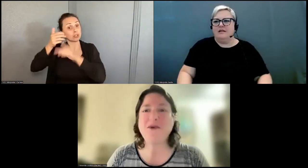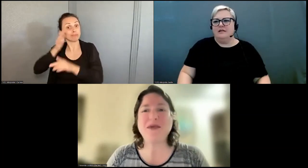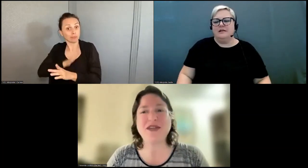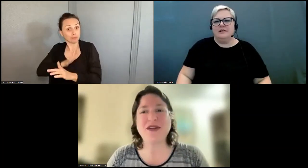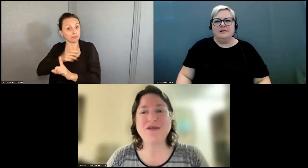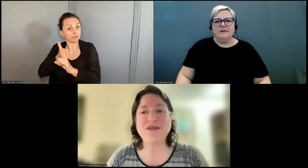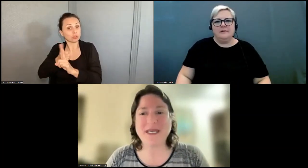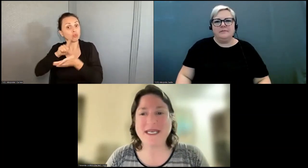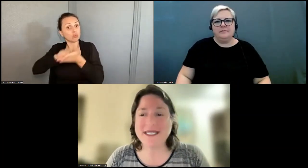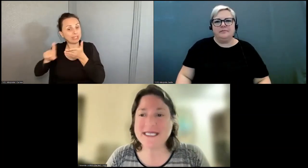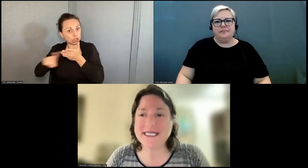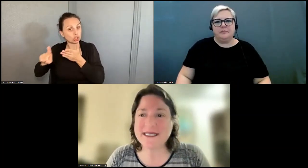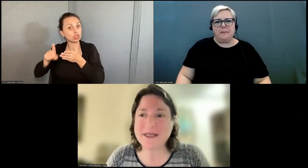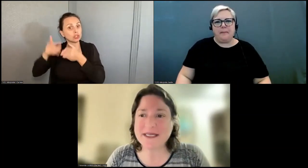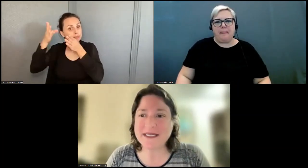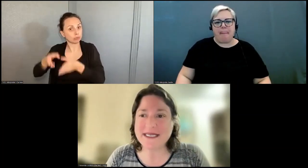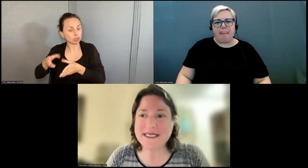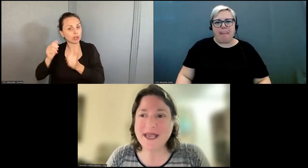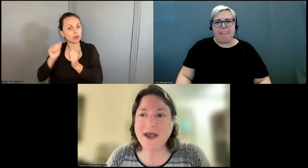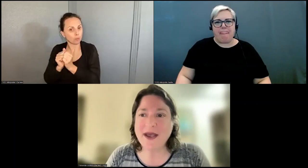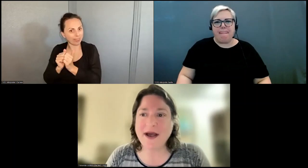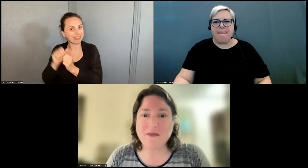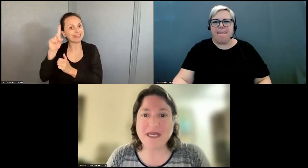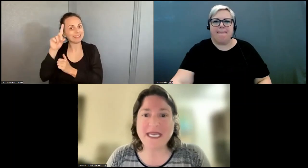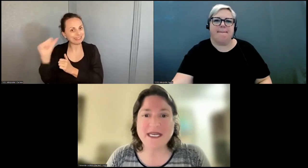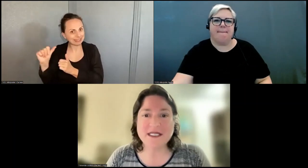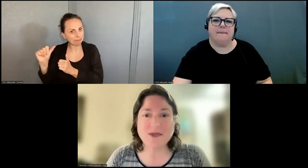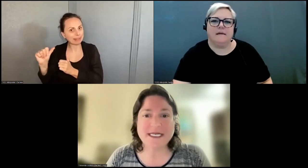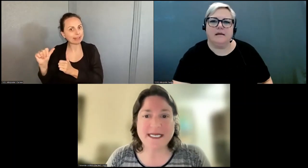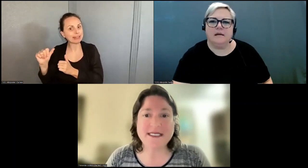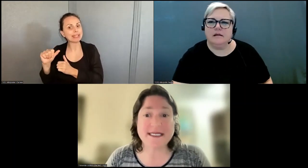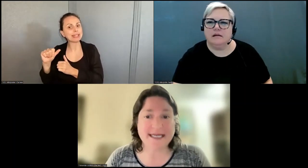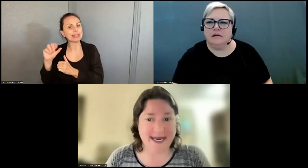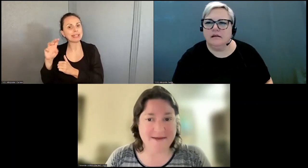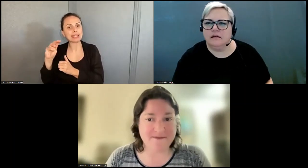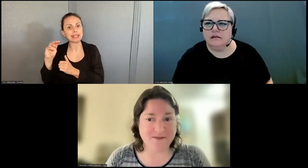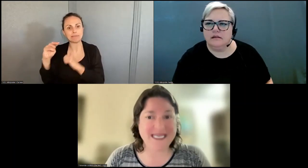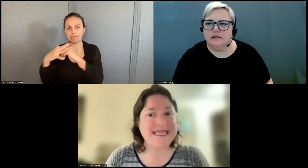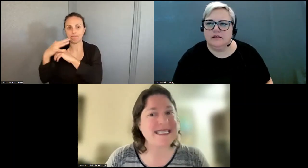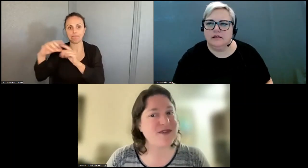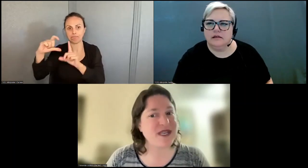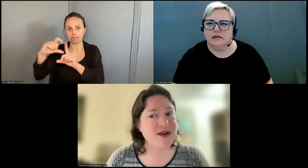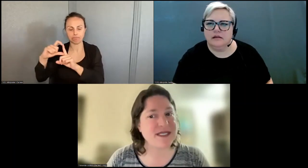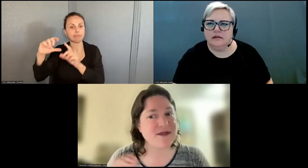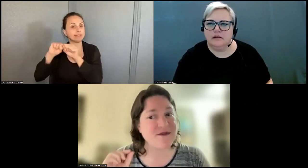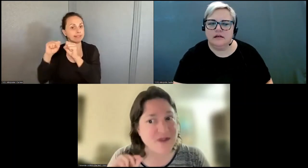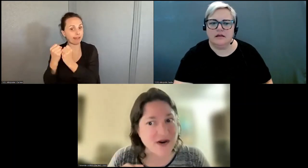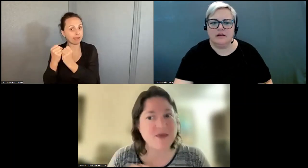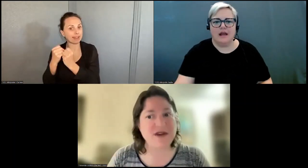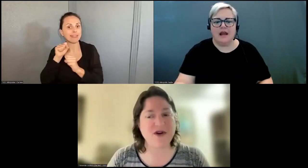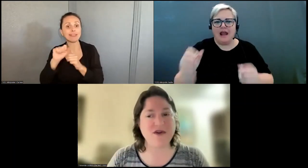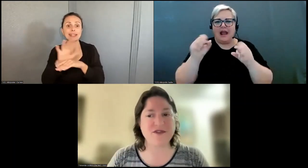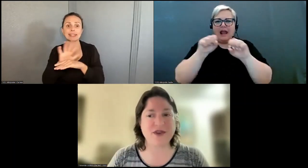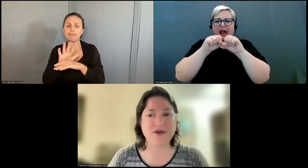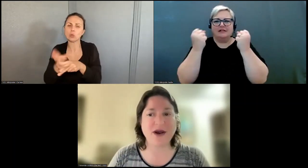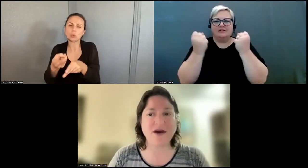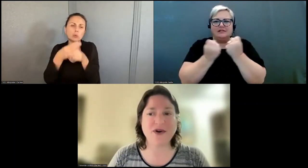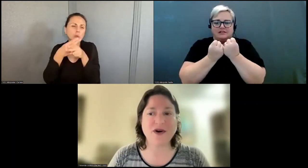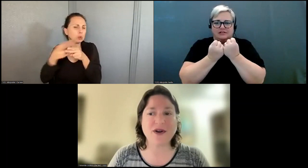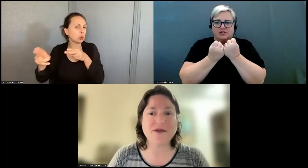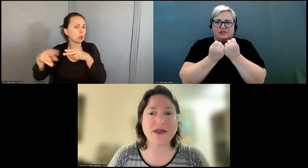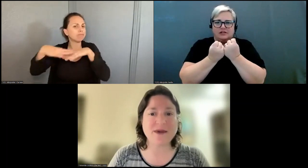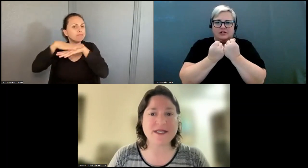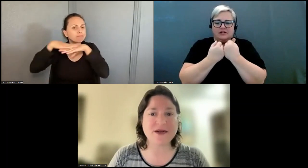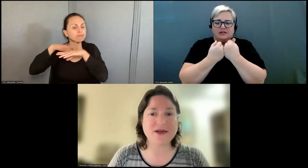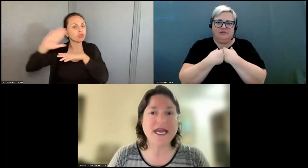associate with the Nunavumi Disabilities Makina Swatit Society. This video is a very brief overview of